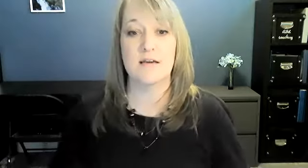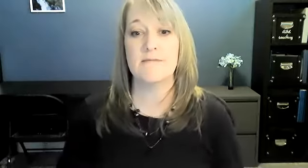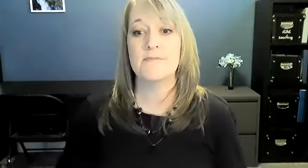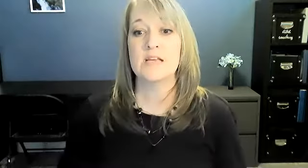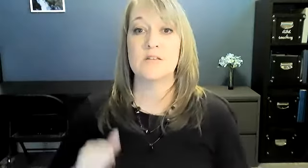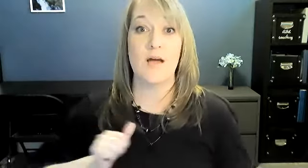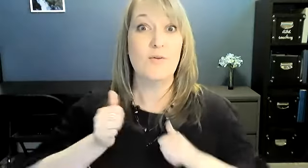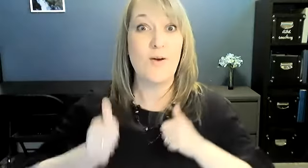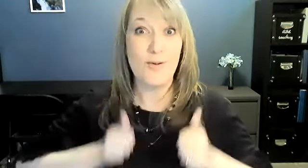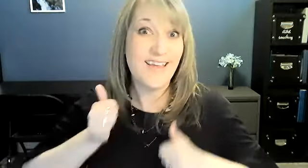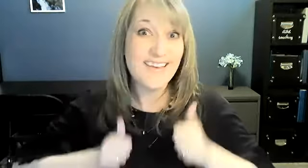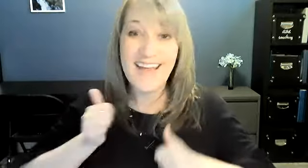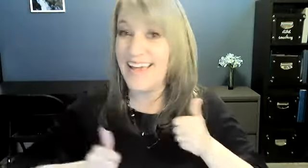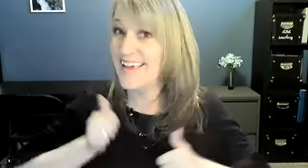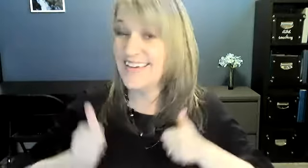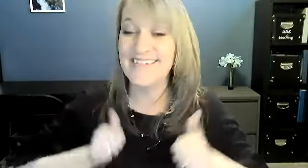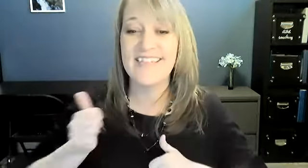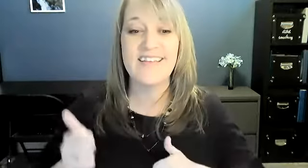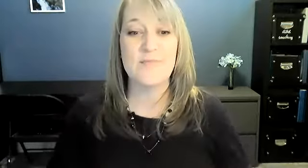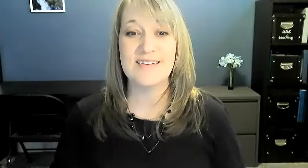Okay, so outgoing, yay, positive.